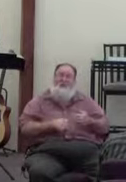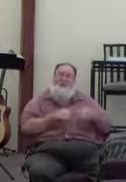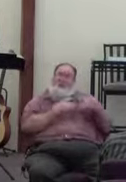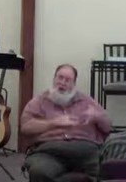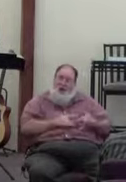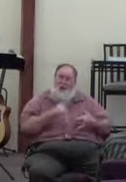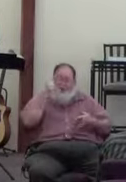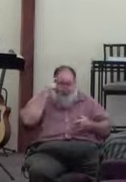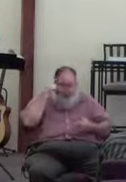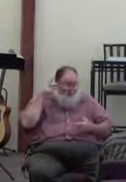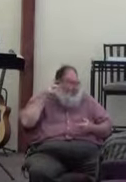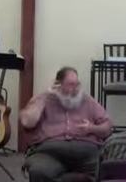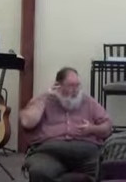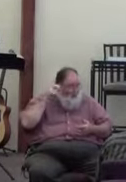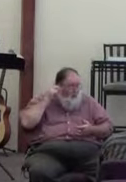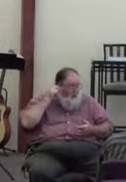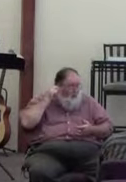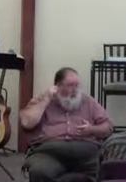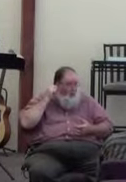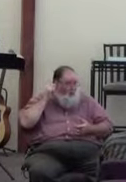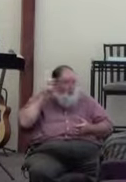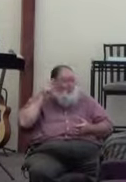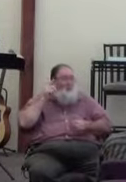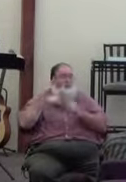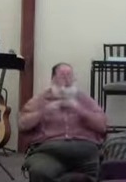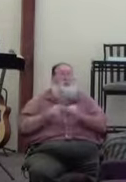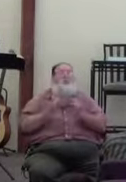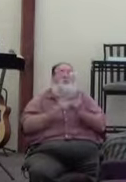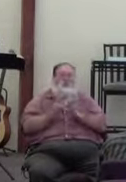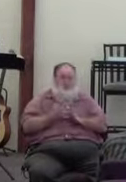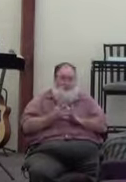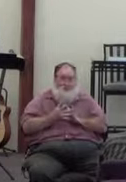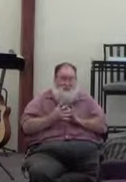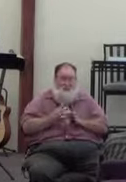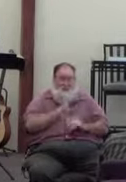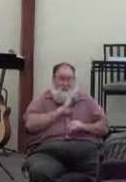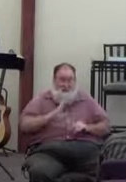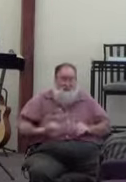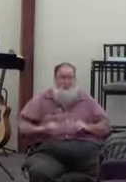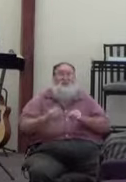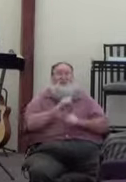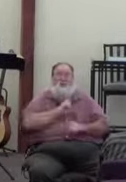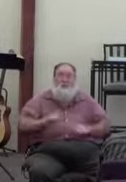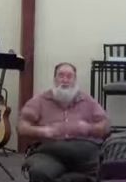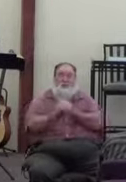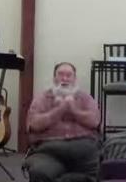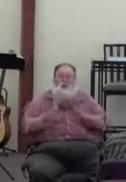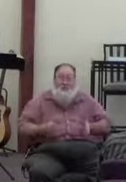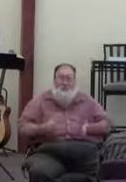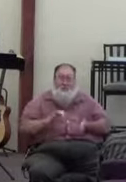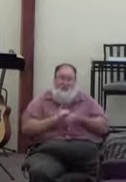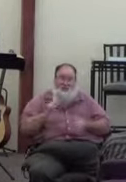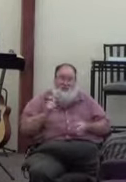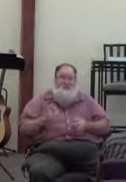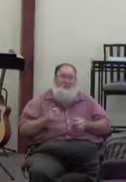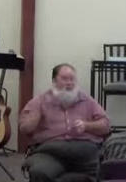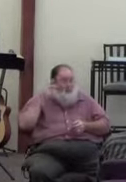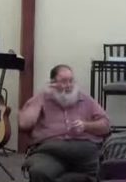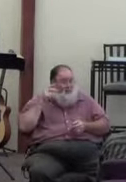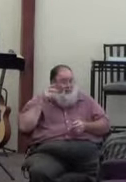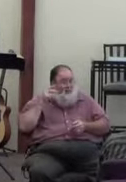mind and ear has heard about Jesus Christ as Lord and Savior that needs to hear. And then he's coming back for you and